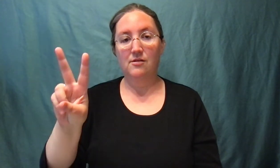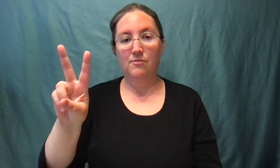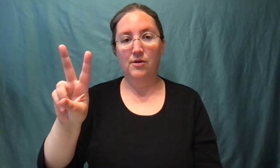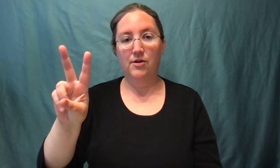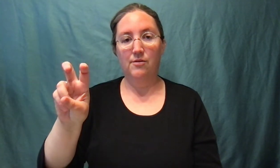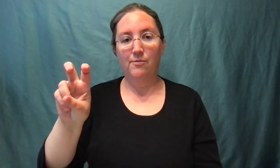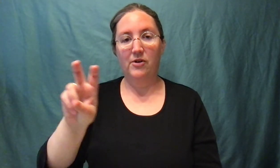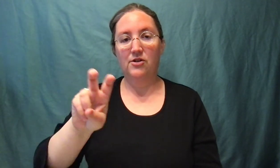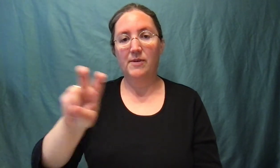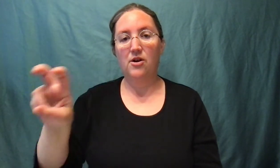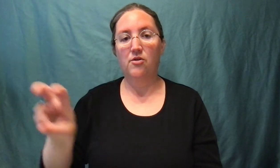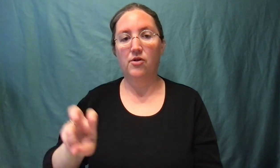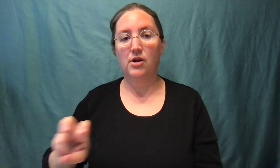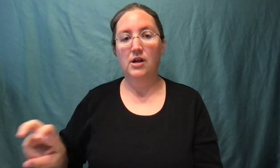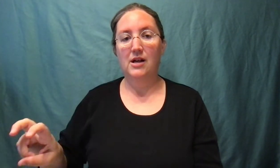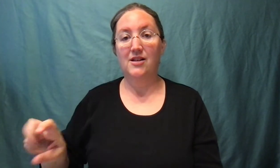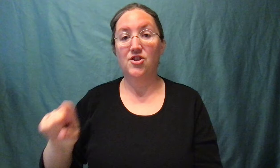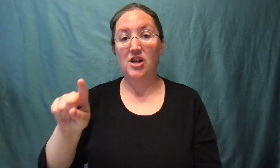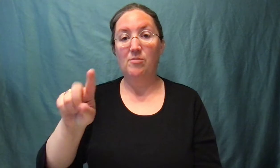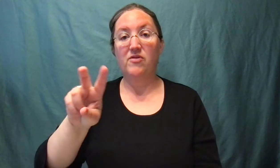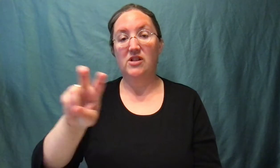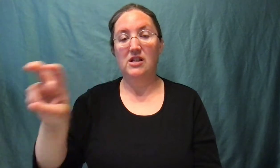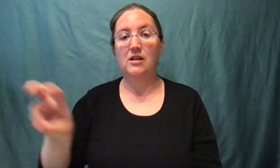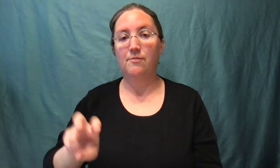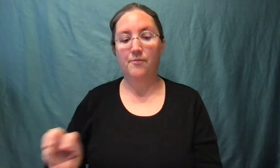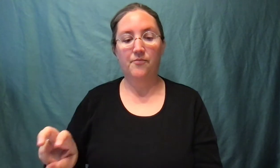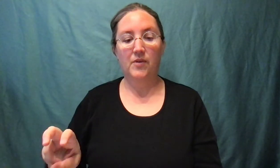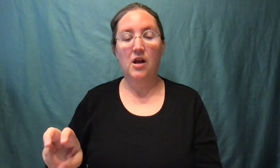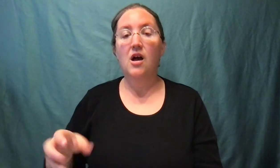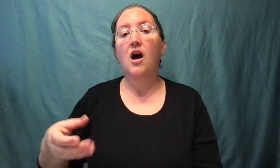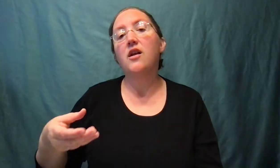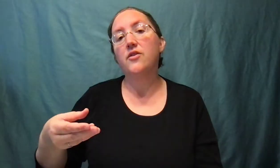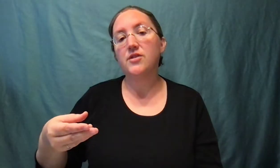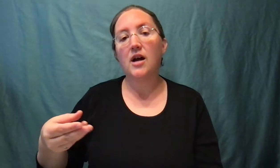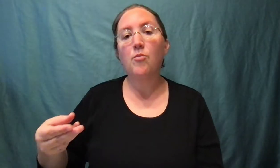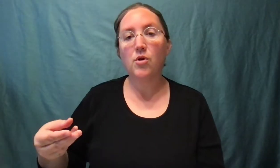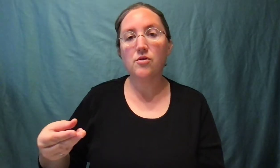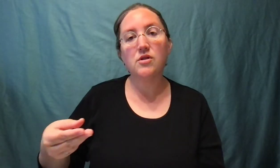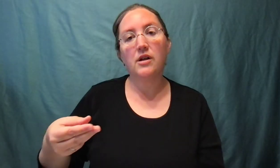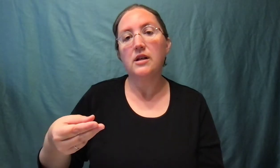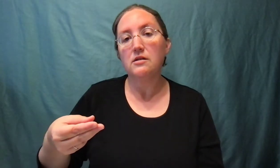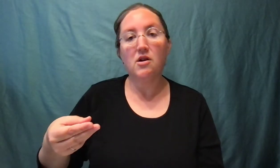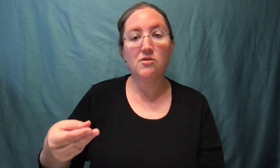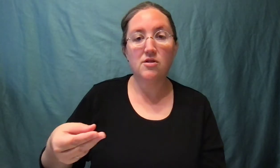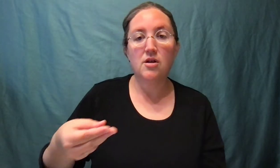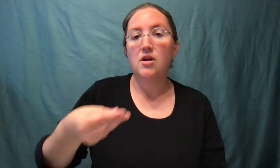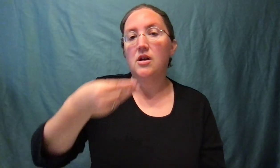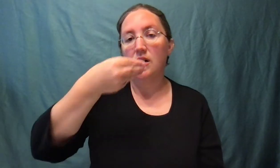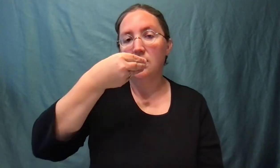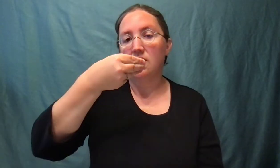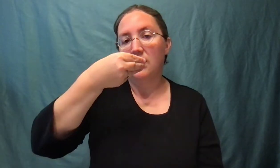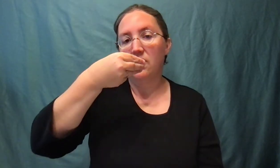with your fingers bent over in the shape of a Z. Another sign more used on the East Coast is like